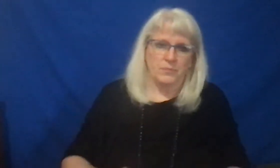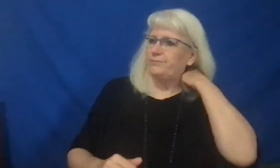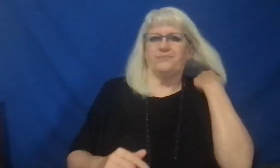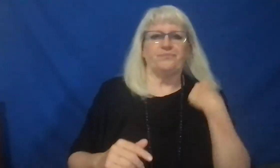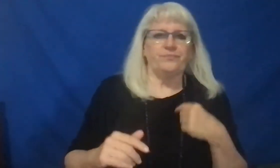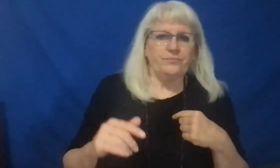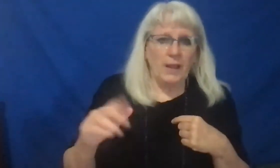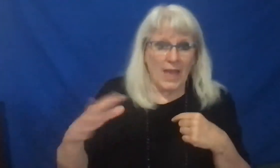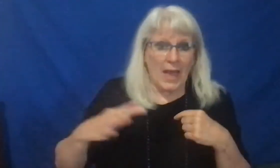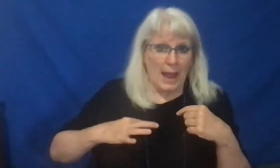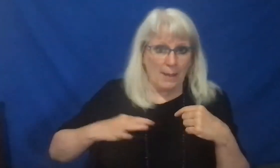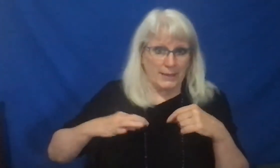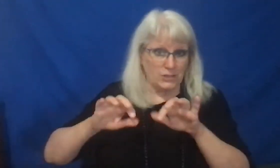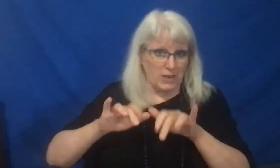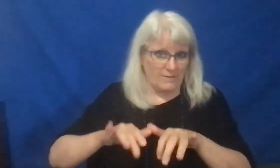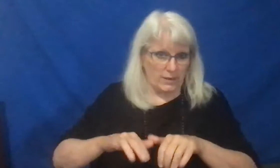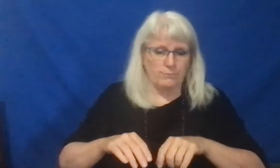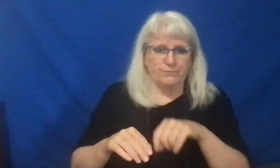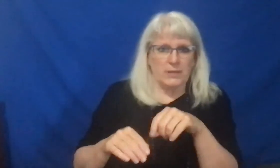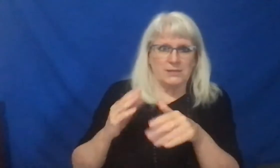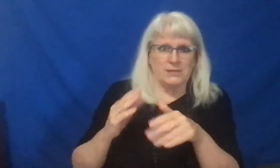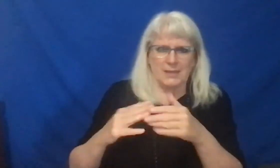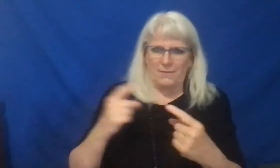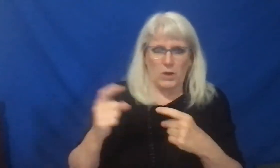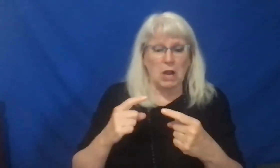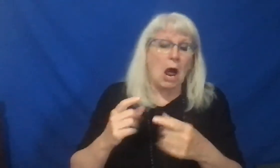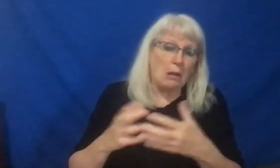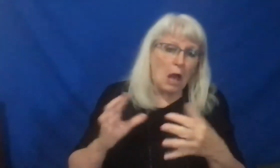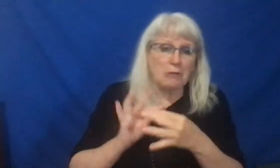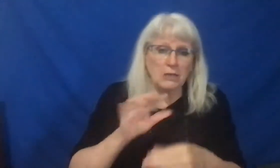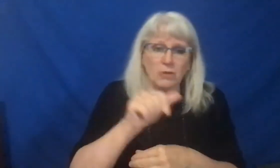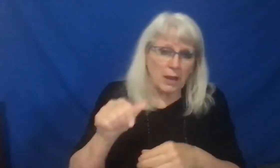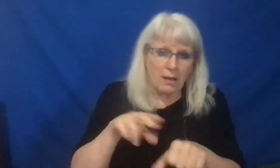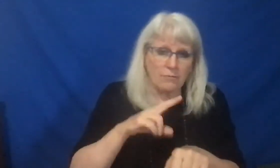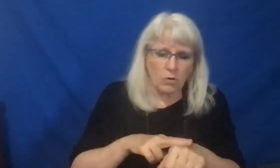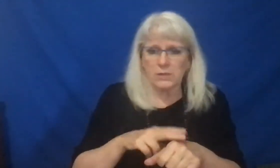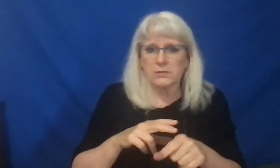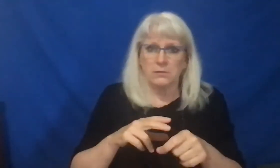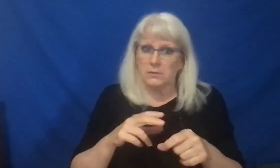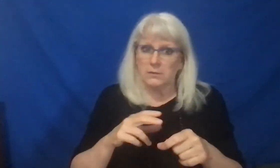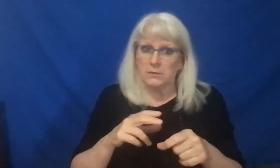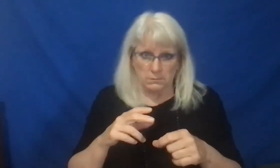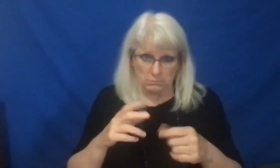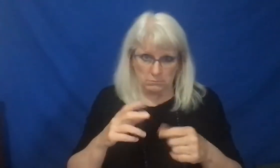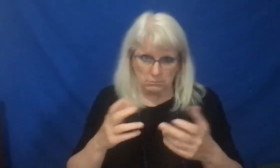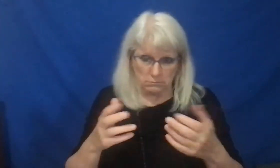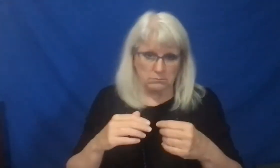application didn't even a lot of them had to do with AA, of course. My participation. I was the chair of SACIPA.